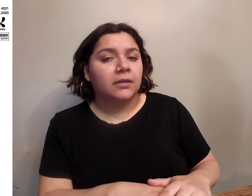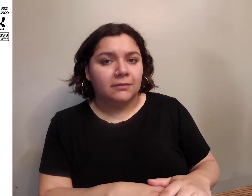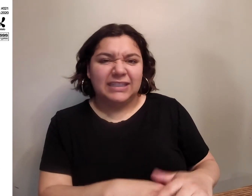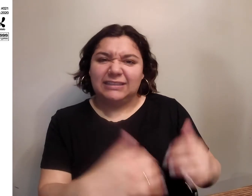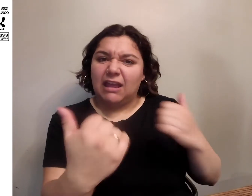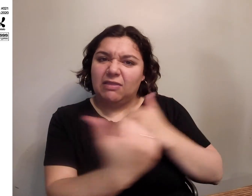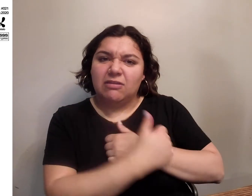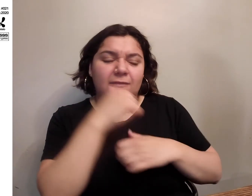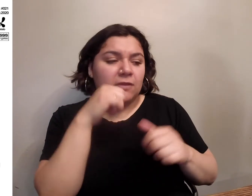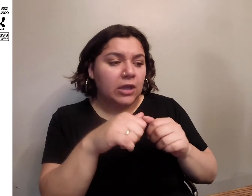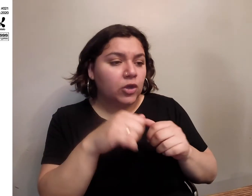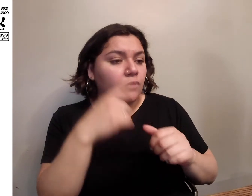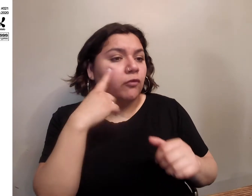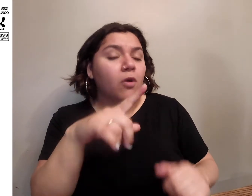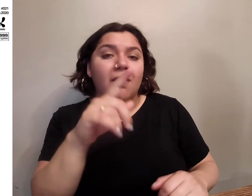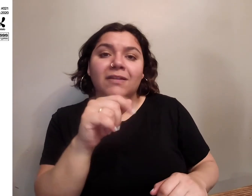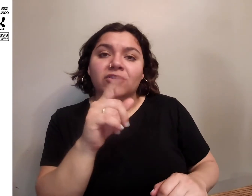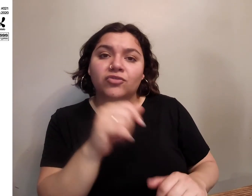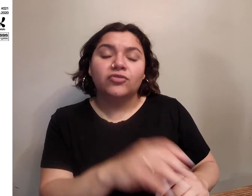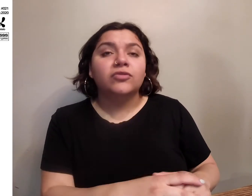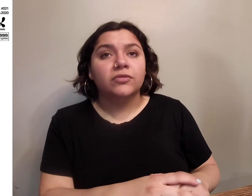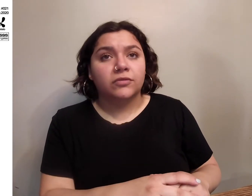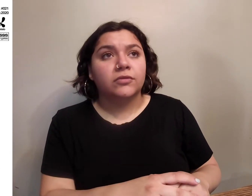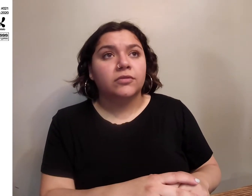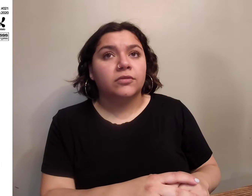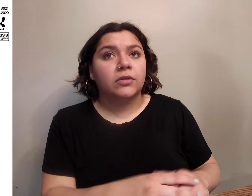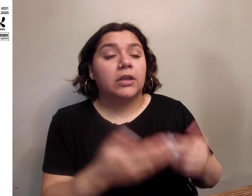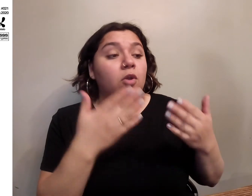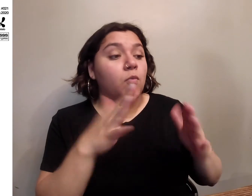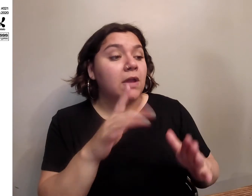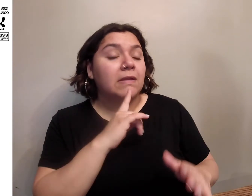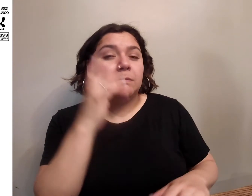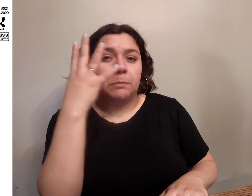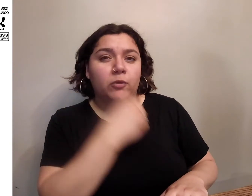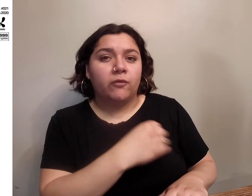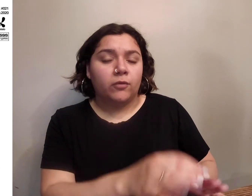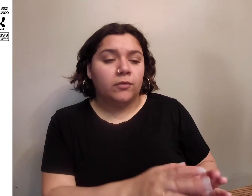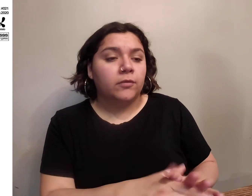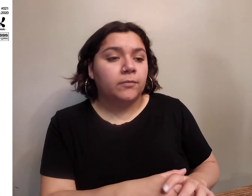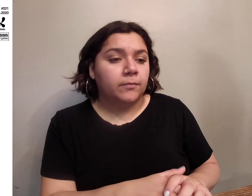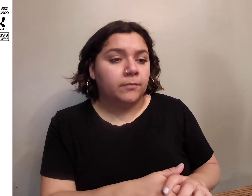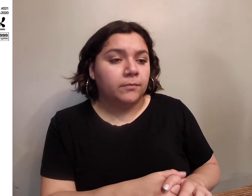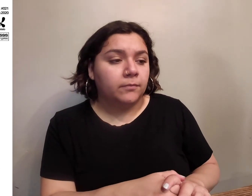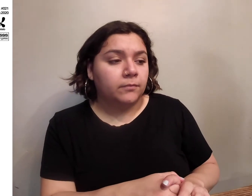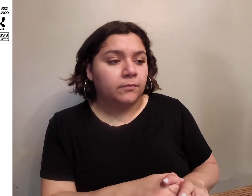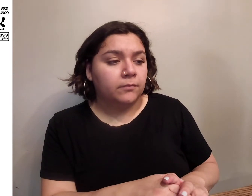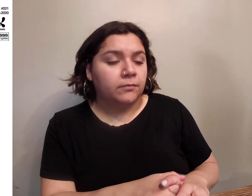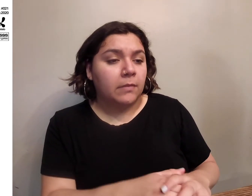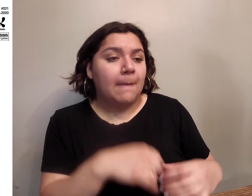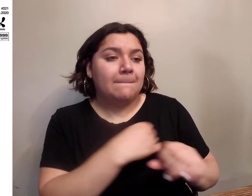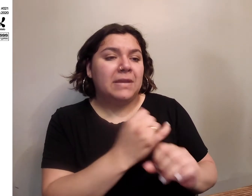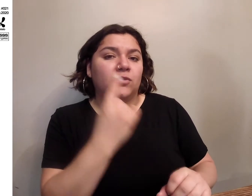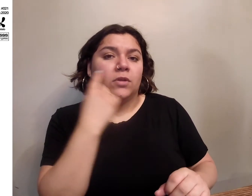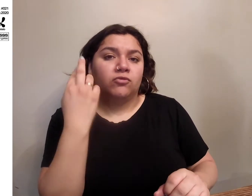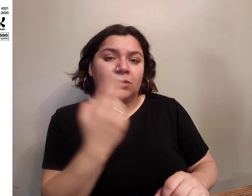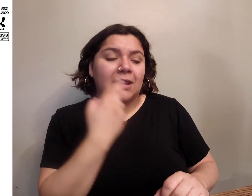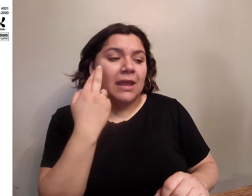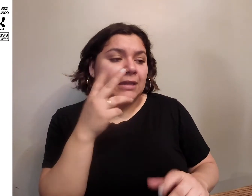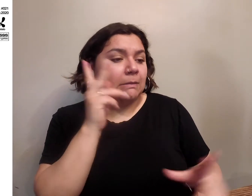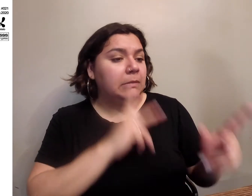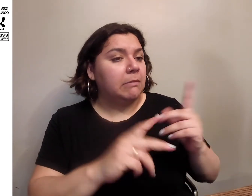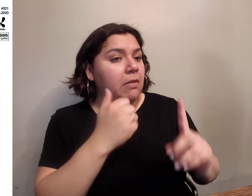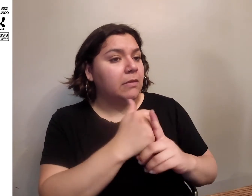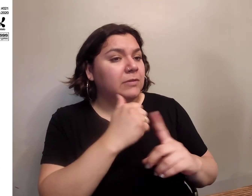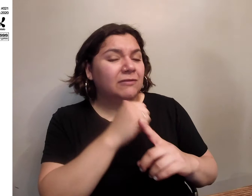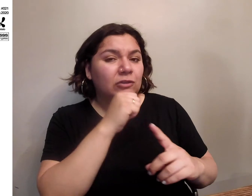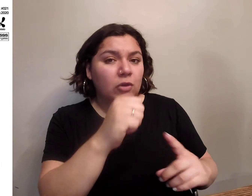letter to Los Angeles in a way that is so beautiful, that makes one realize, people don't